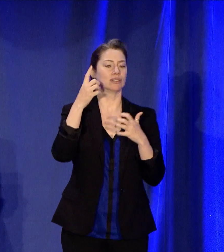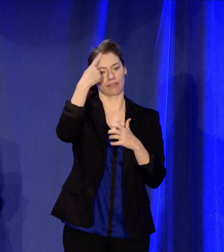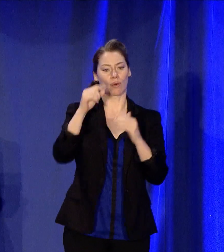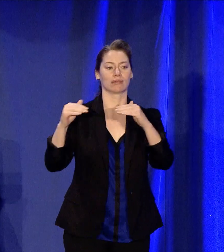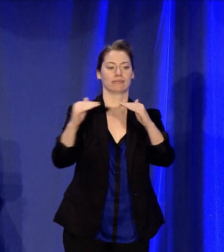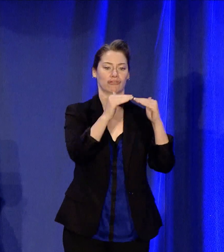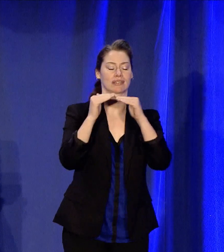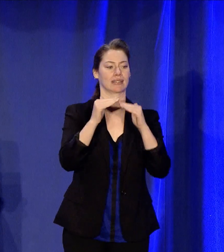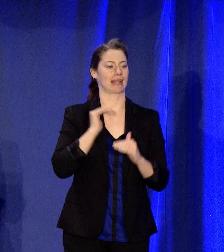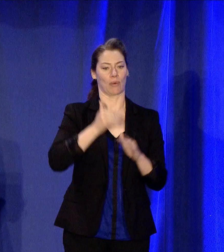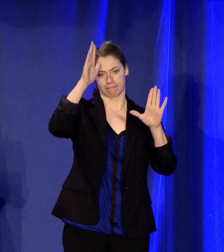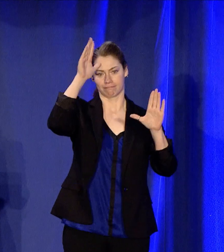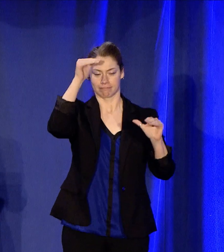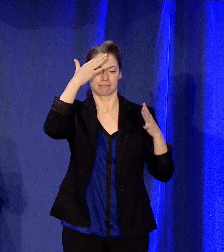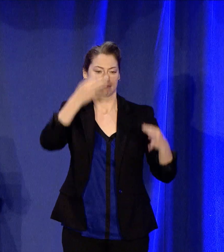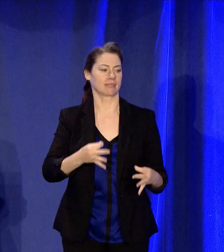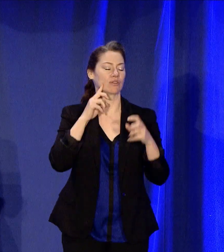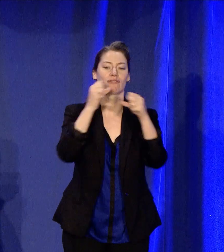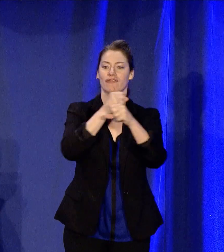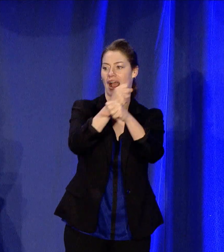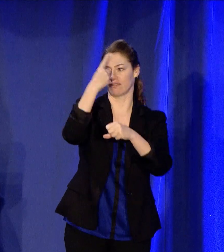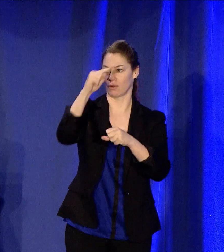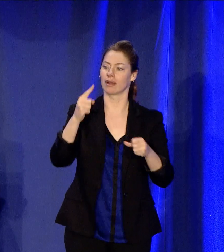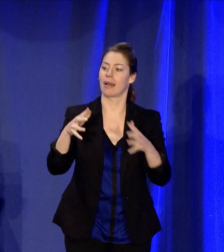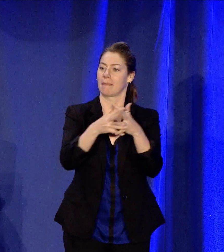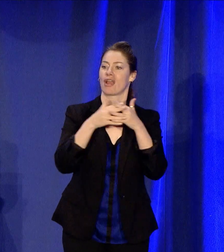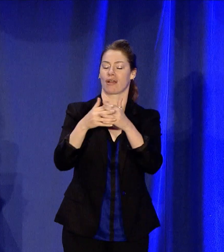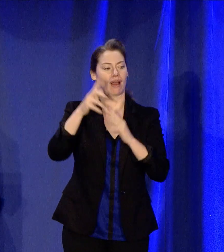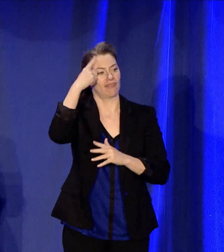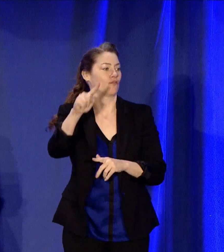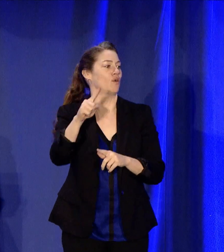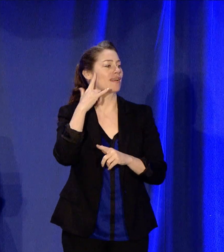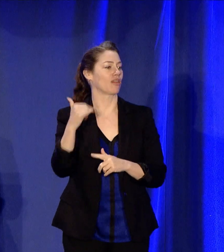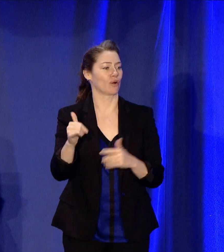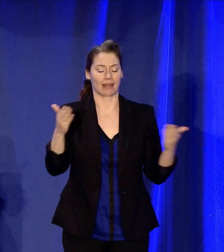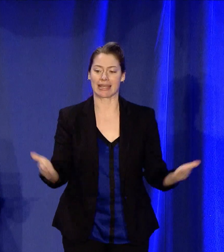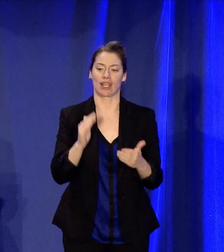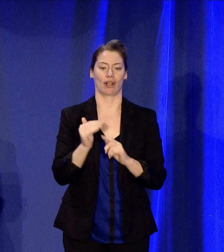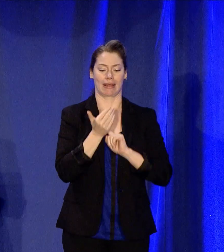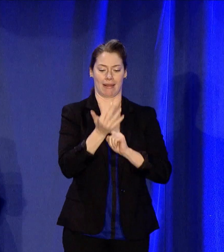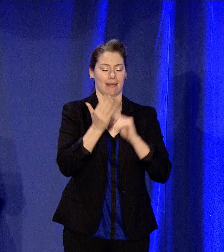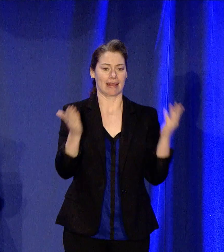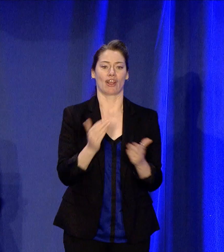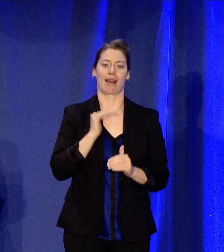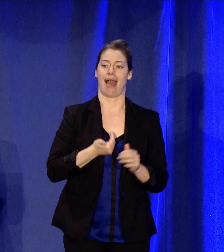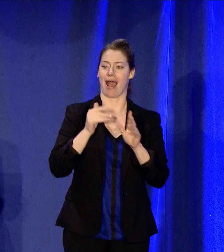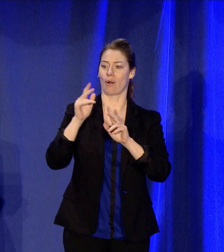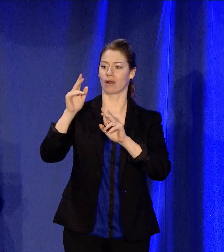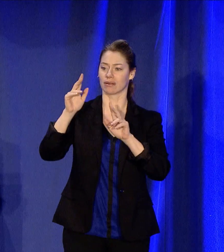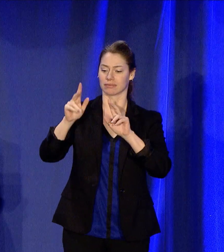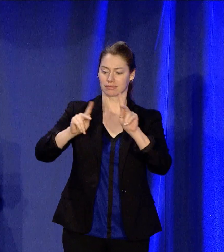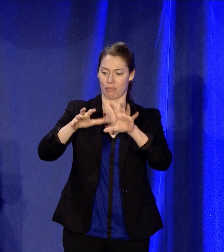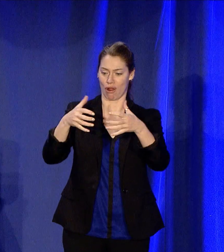determination to fight for America. The light is California. The flame lives here in our party, the Democratic